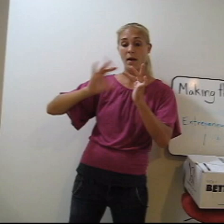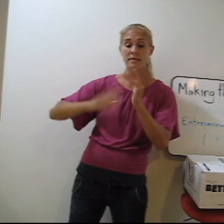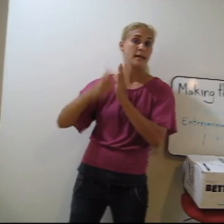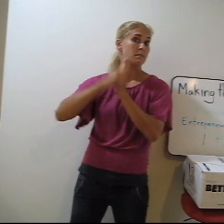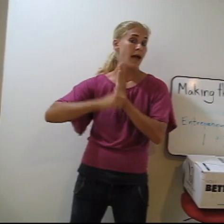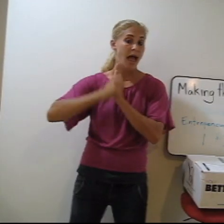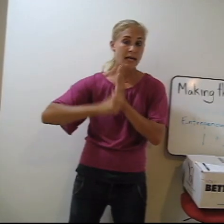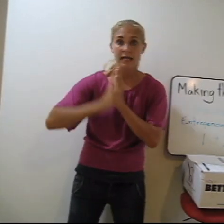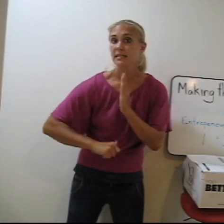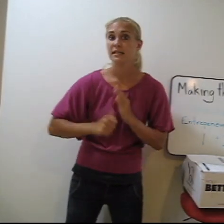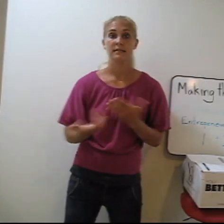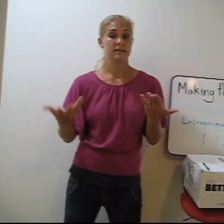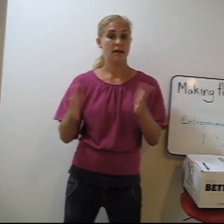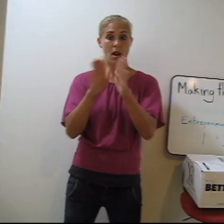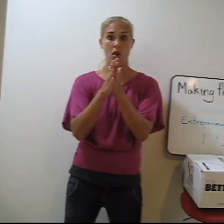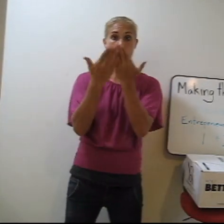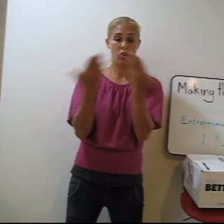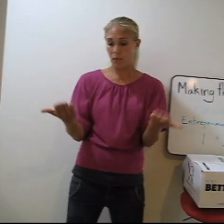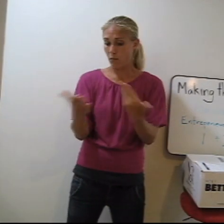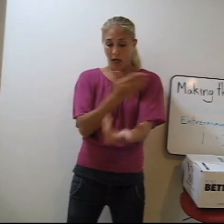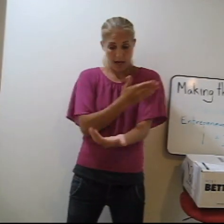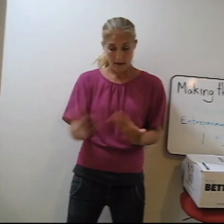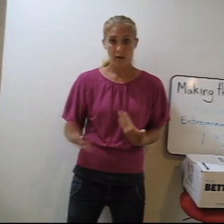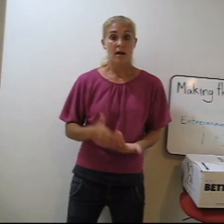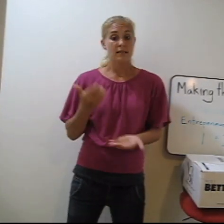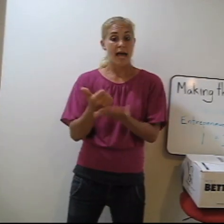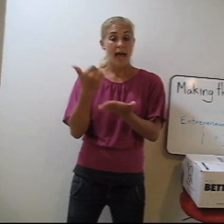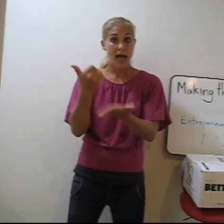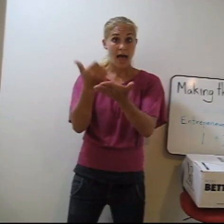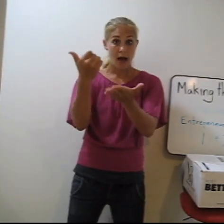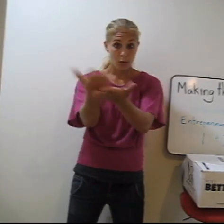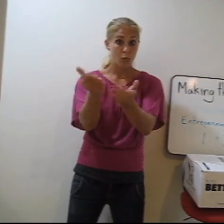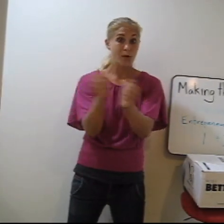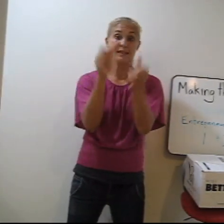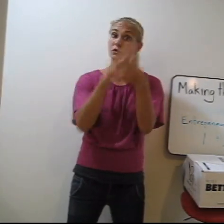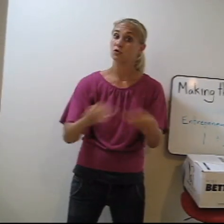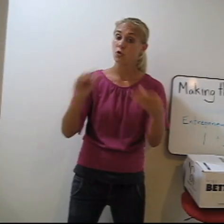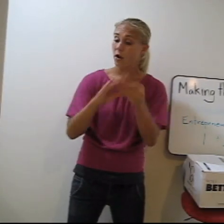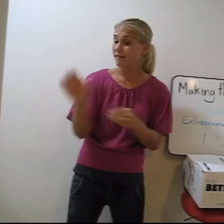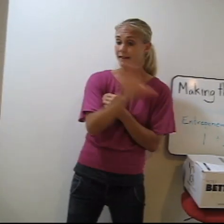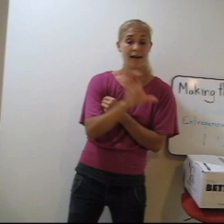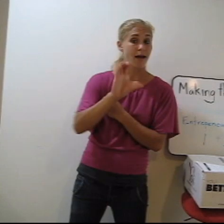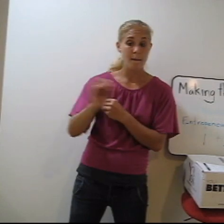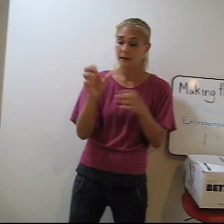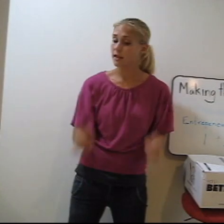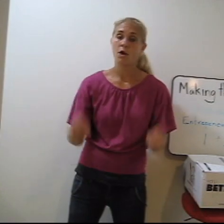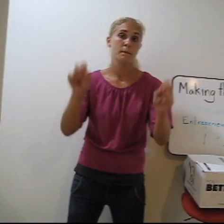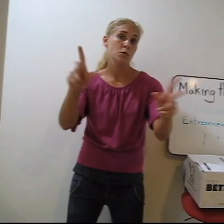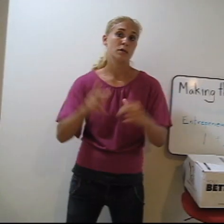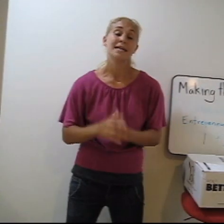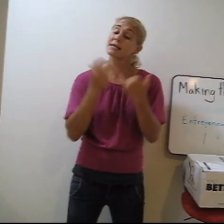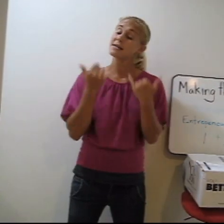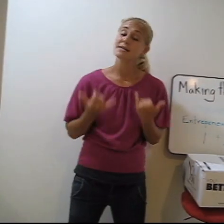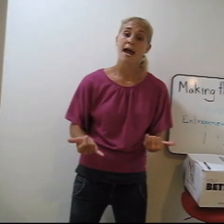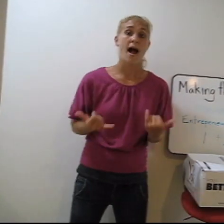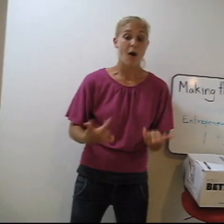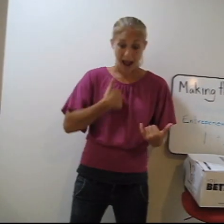magazines, and brochures, etc. to tell the story of the business, the company, and the opportunity. Now you don't have to, so